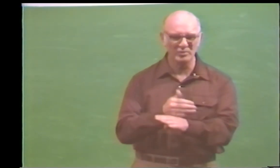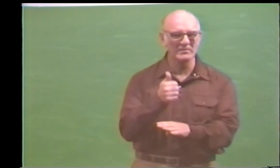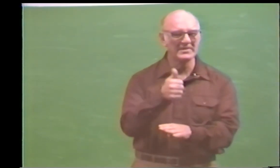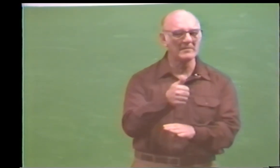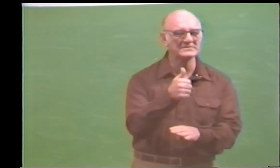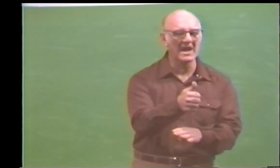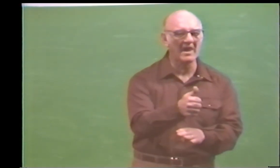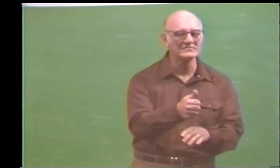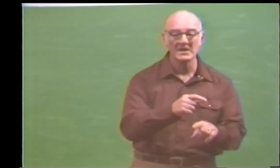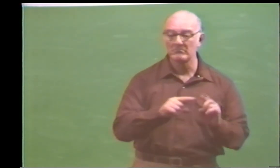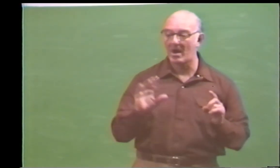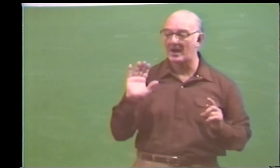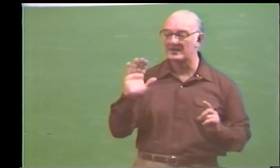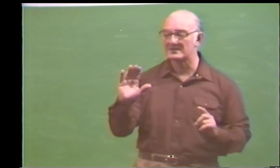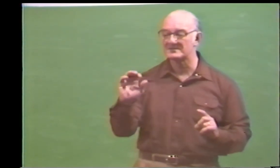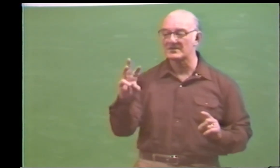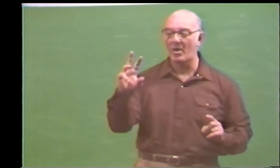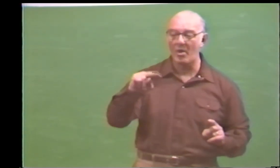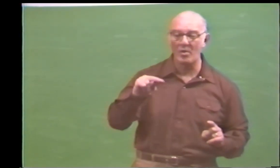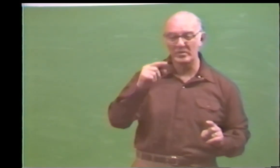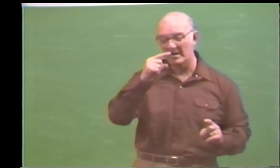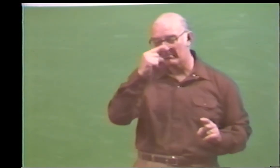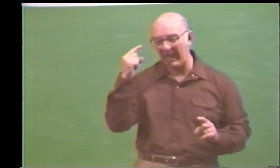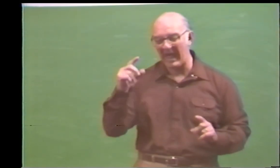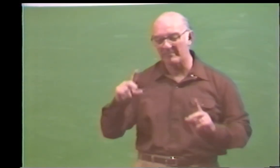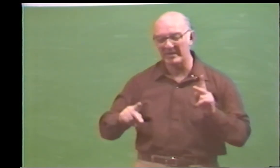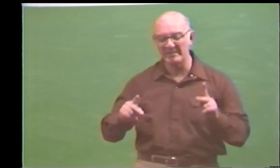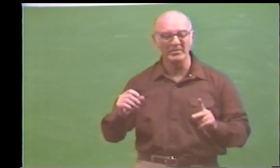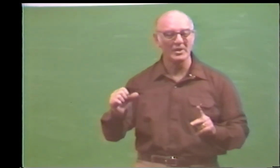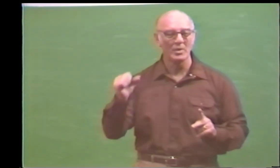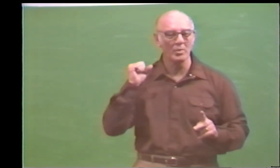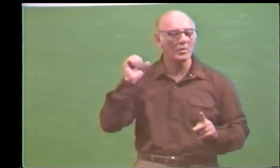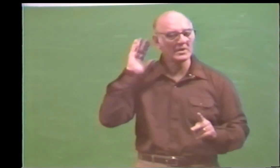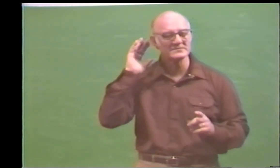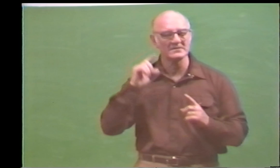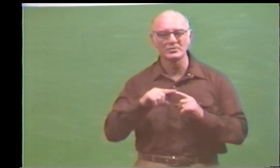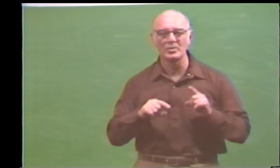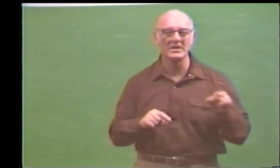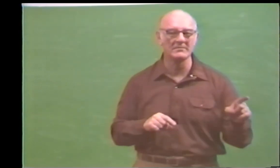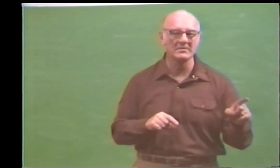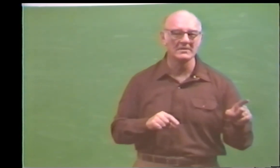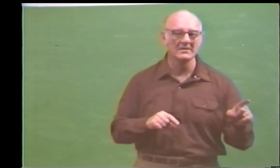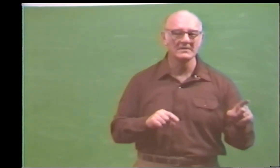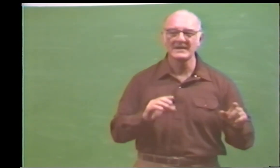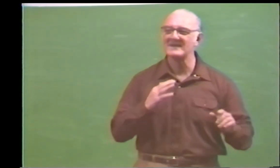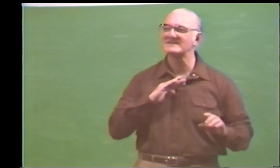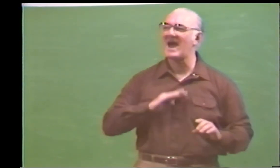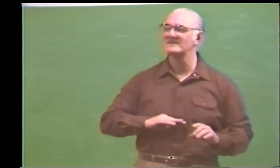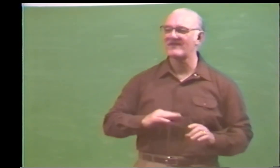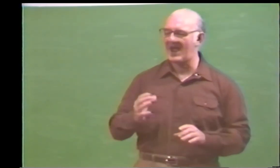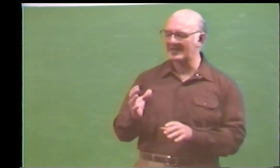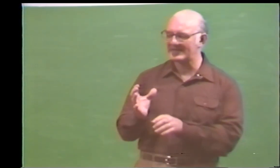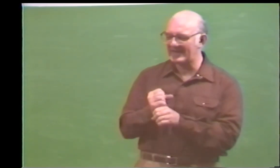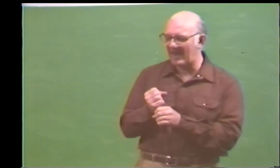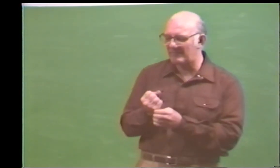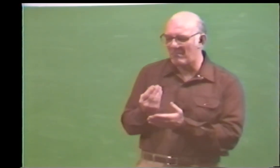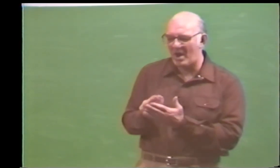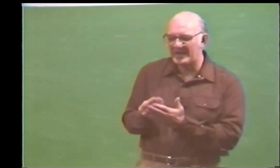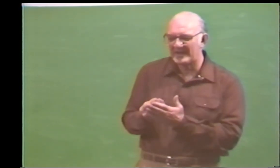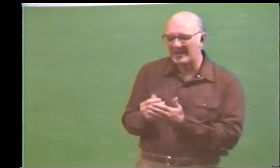improve themselves, but his own black people won't listen to him. They satisfy to get money in